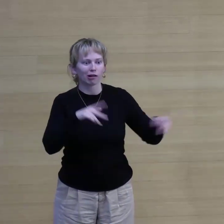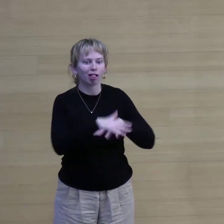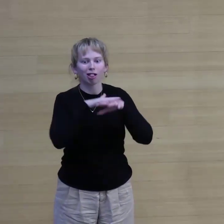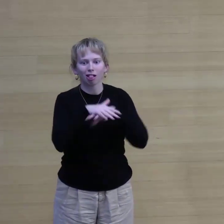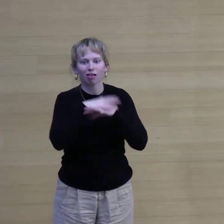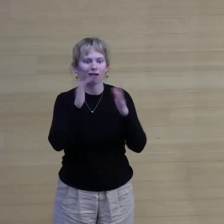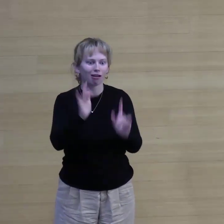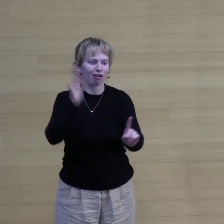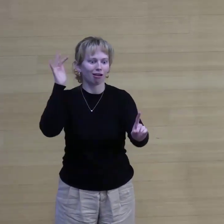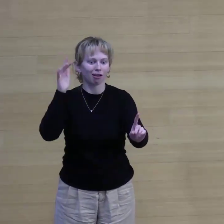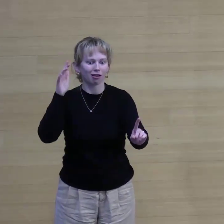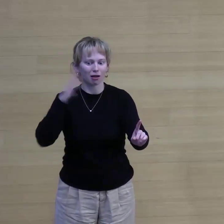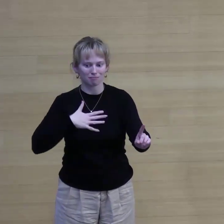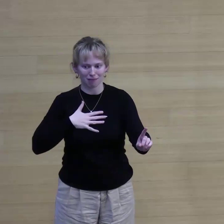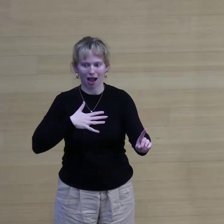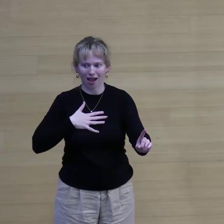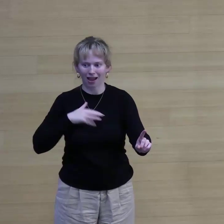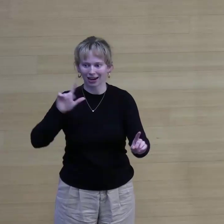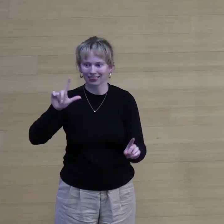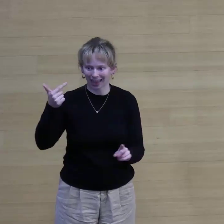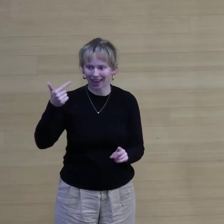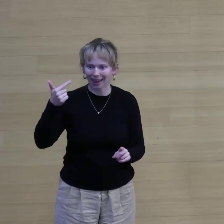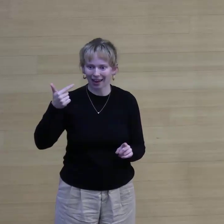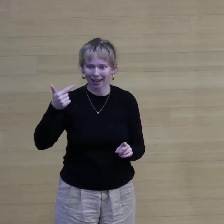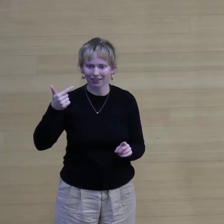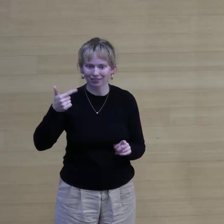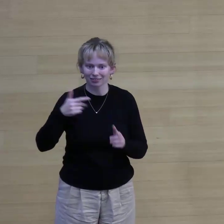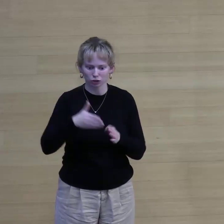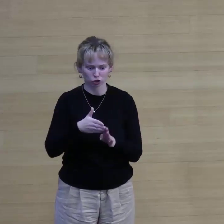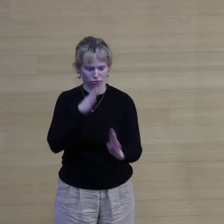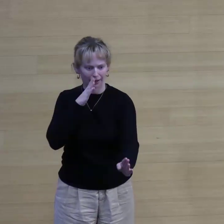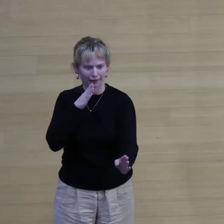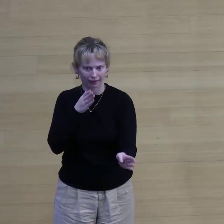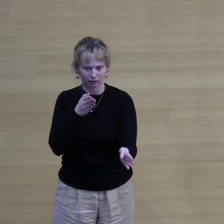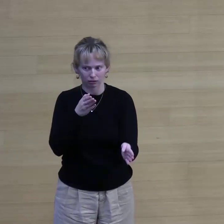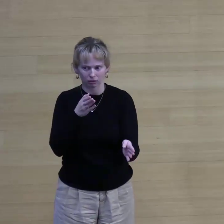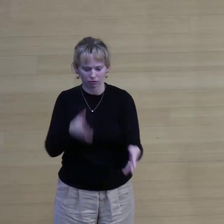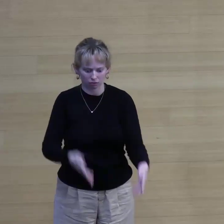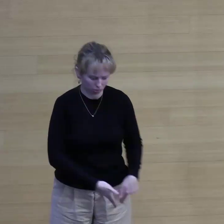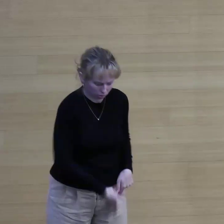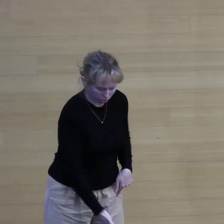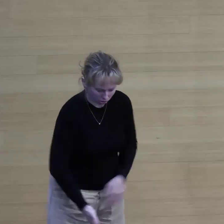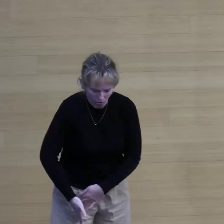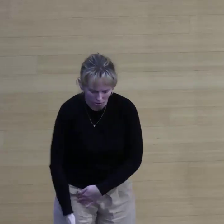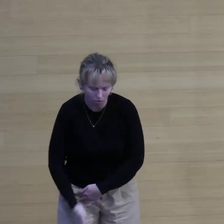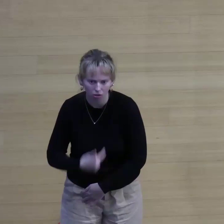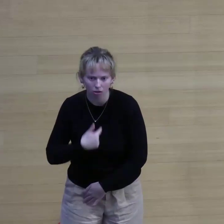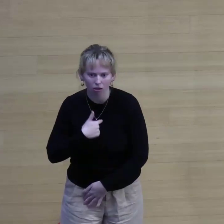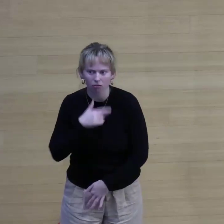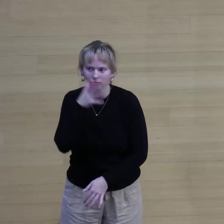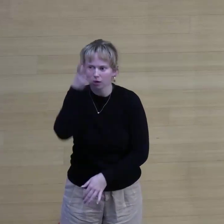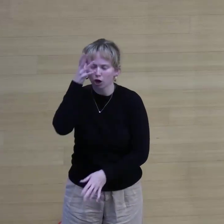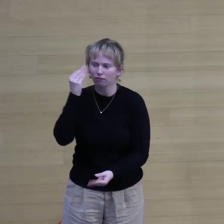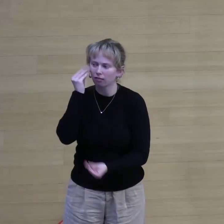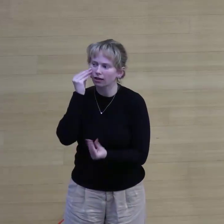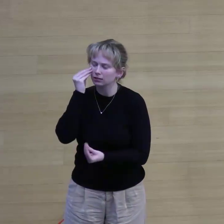shining glory was my like straightening of my legs. And I remember being so mad at my parents. And then as a parent reflecting back